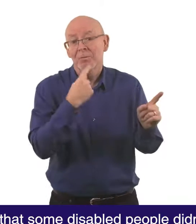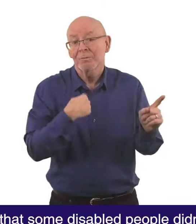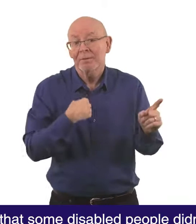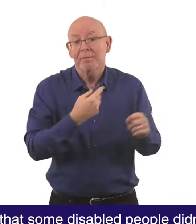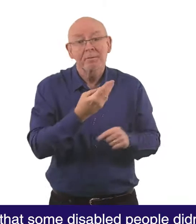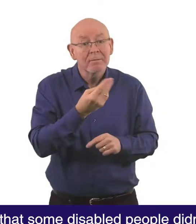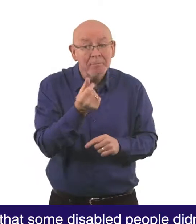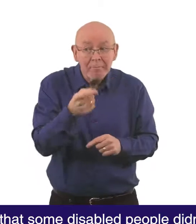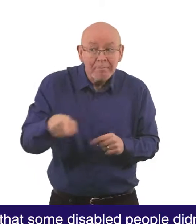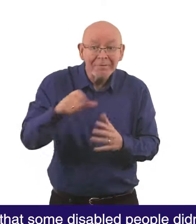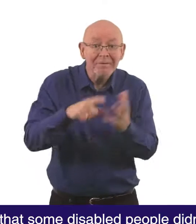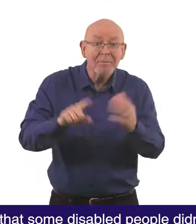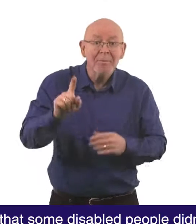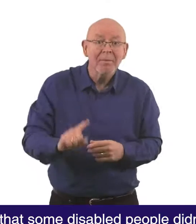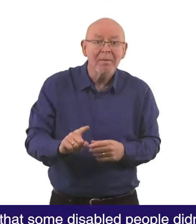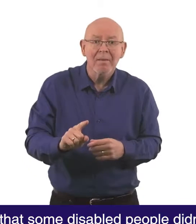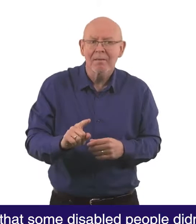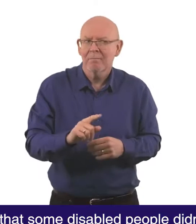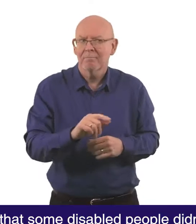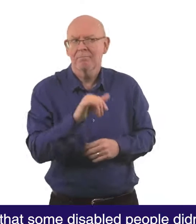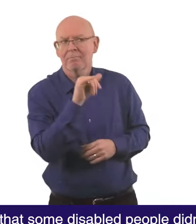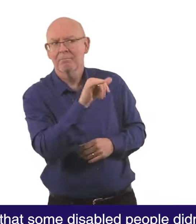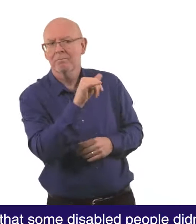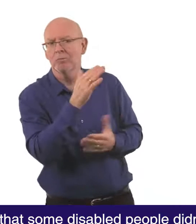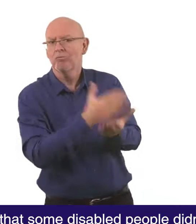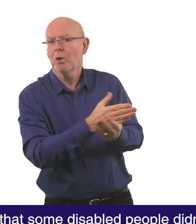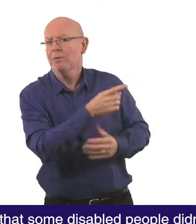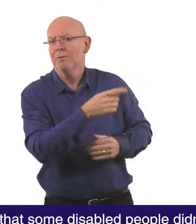DWP told us that some disabled people didn't trust them,